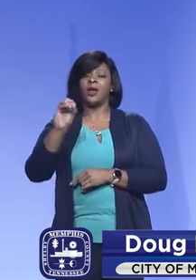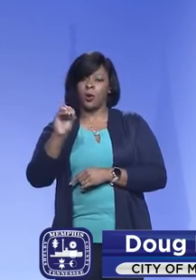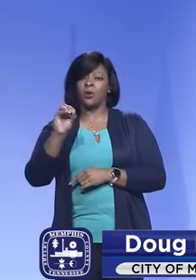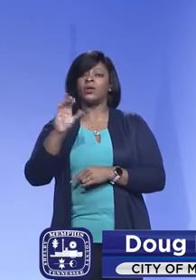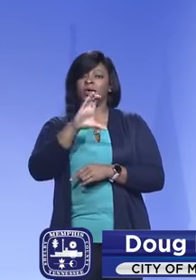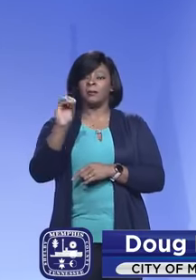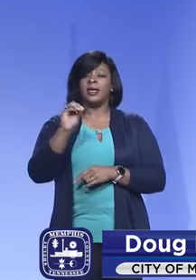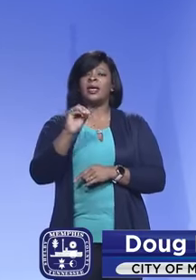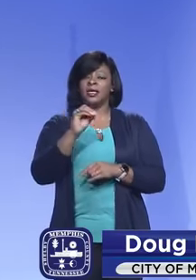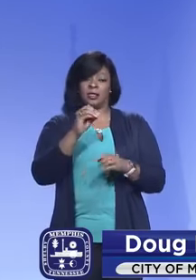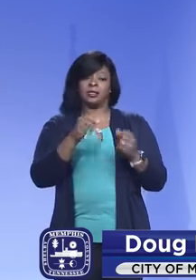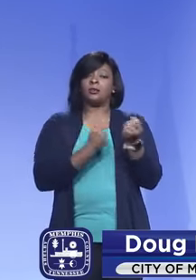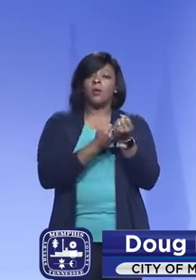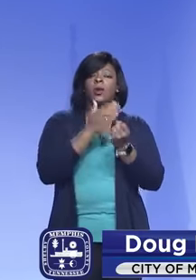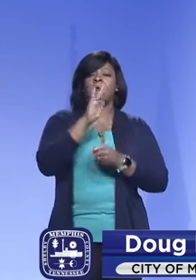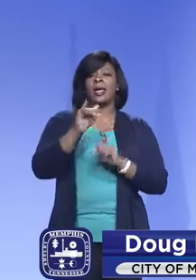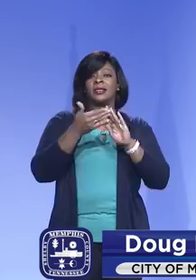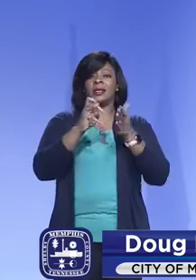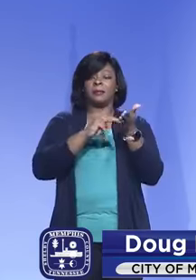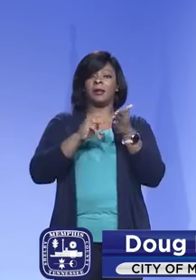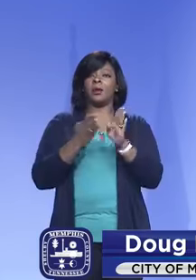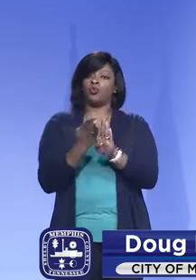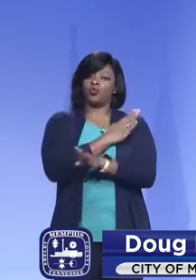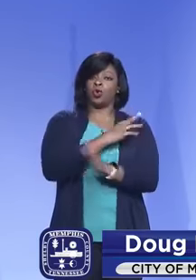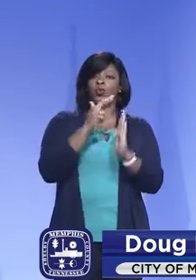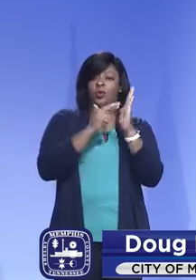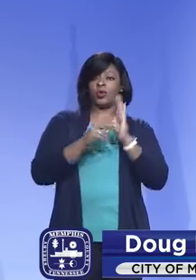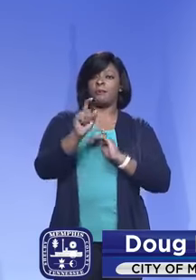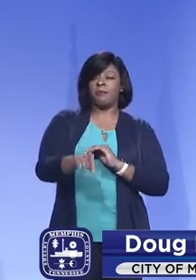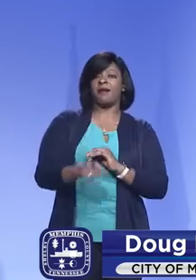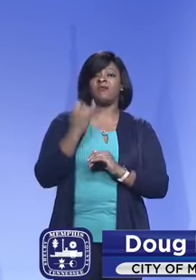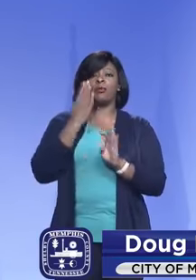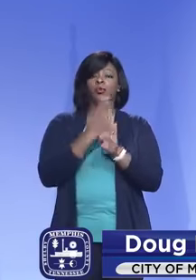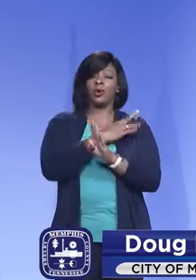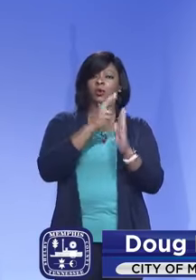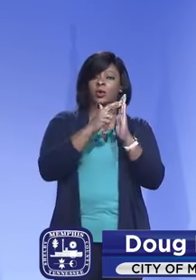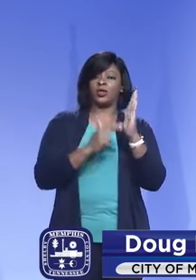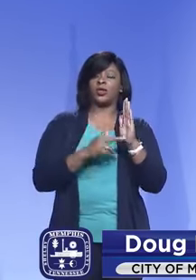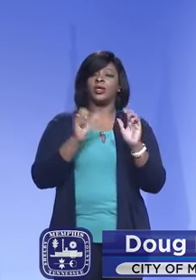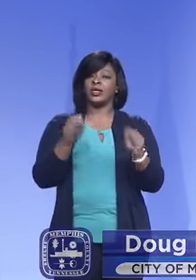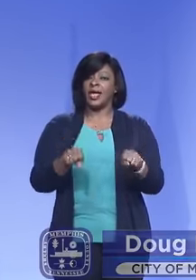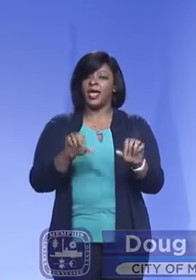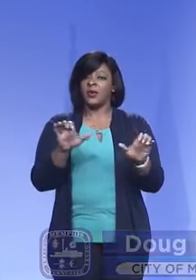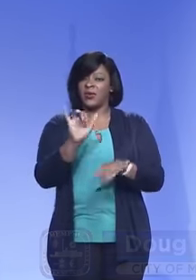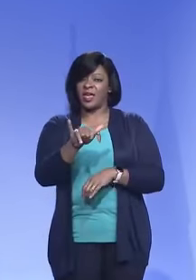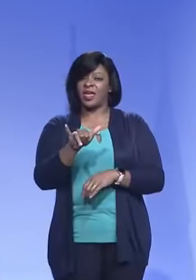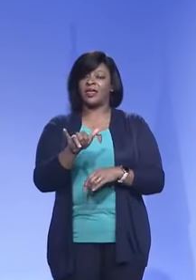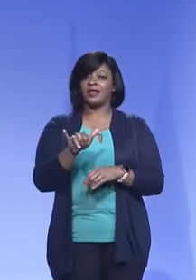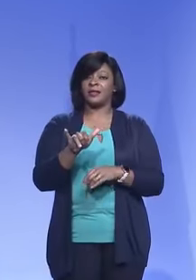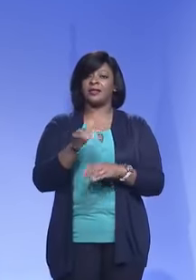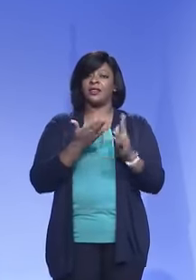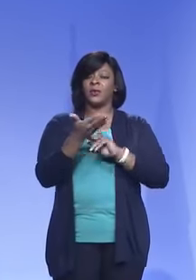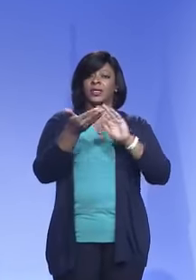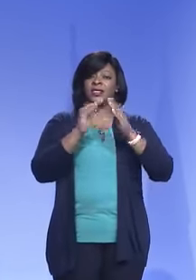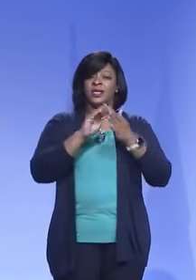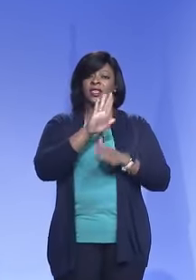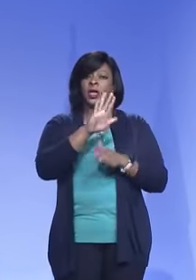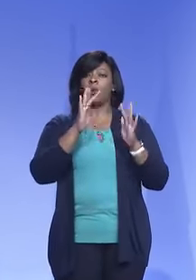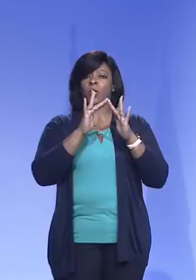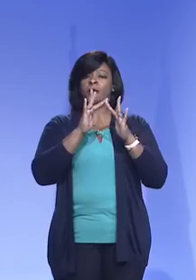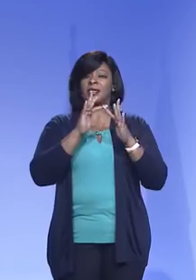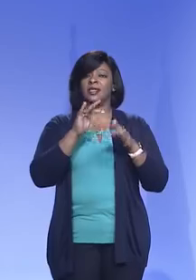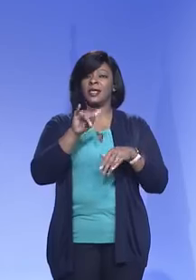of Memphis. You have to pre-register, and if you want to pre-register, you can do that through the city's website. Again,